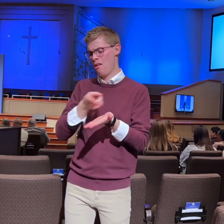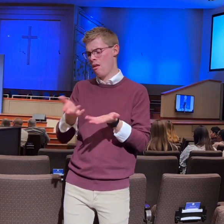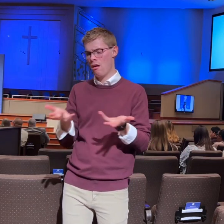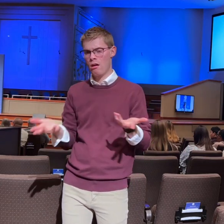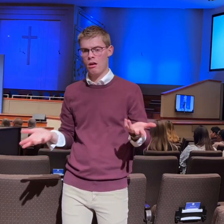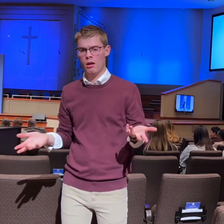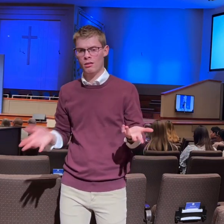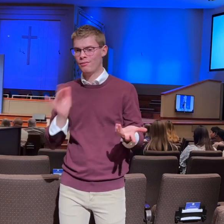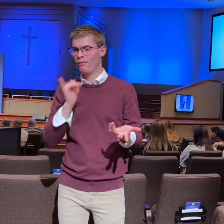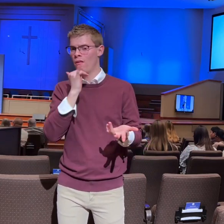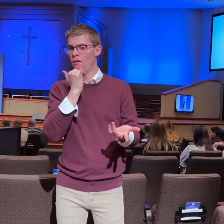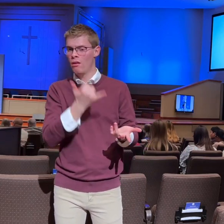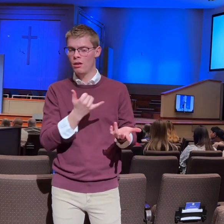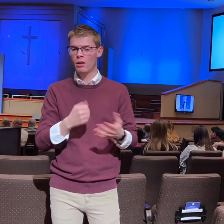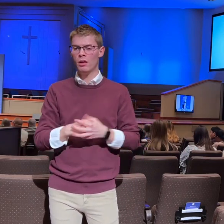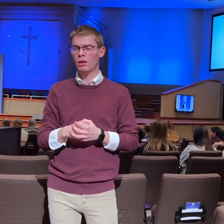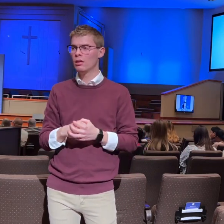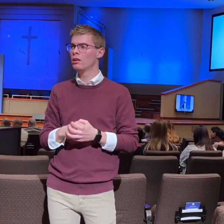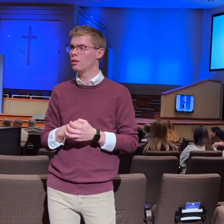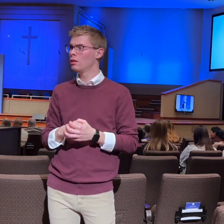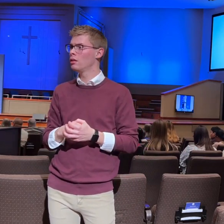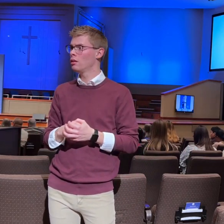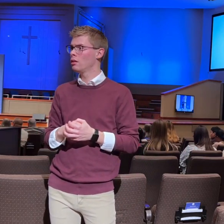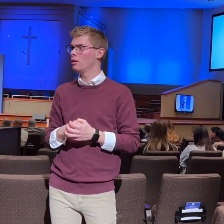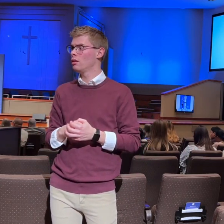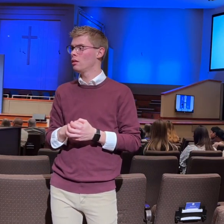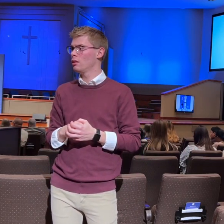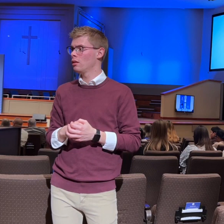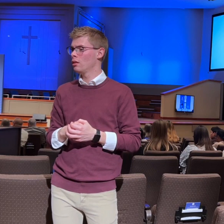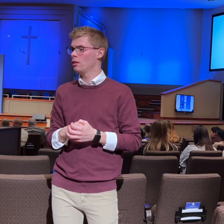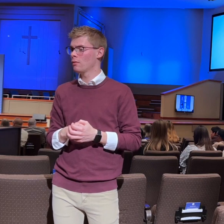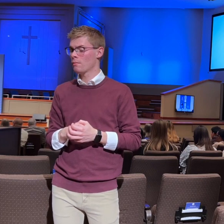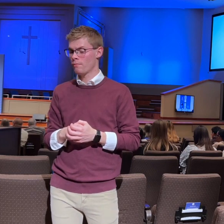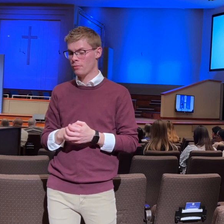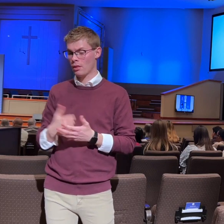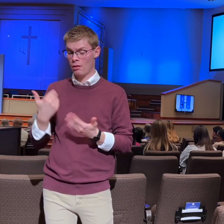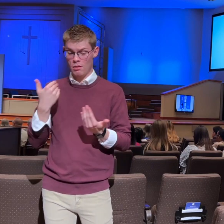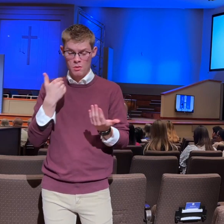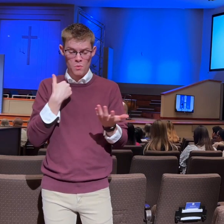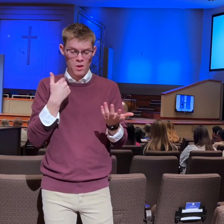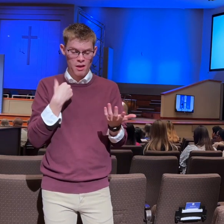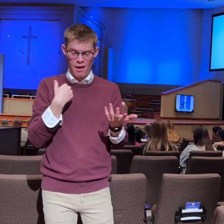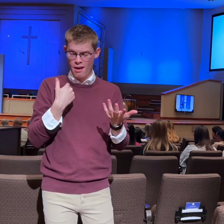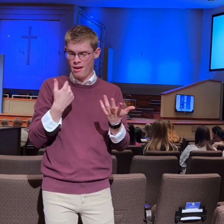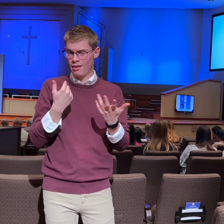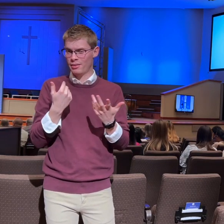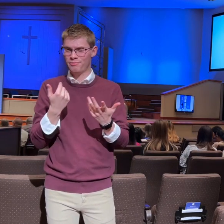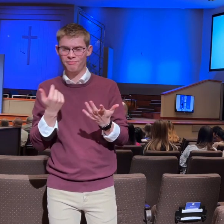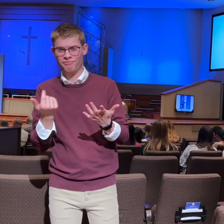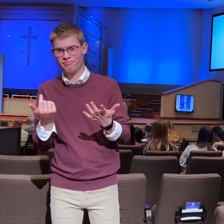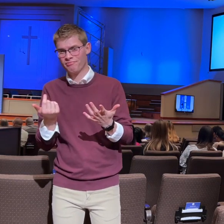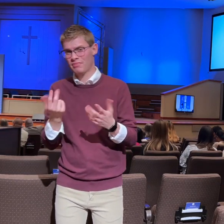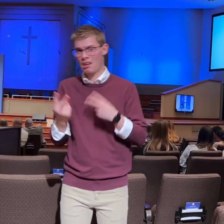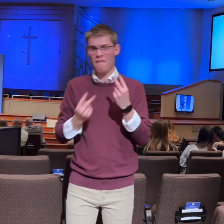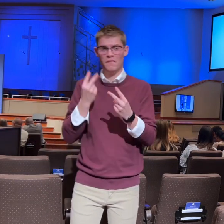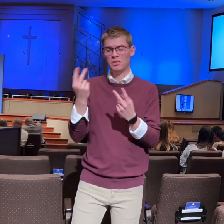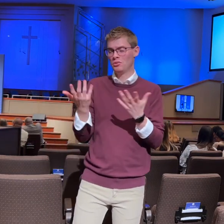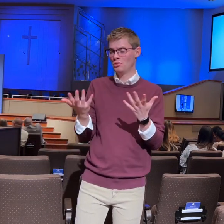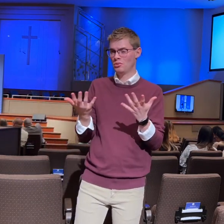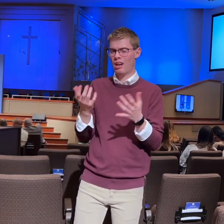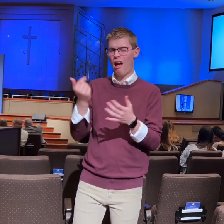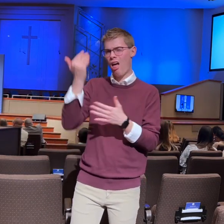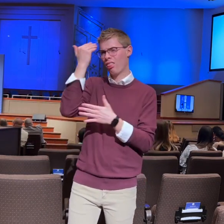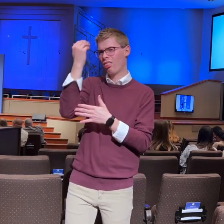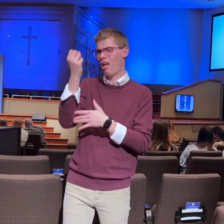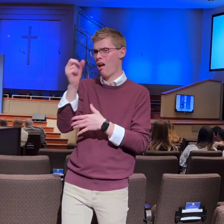Remember years ago, I'm going to hurry, I know it's, just a few more thoughts here, but we had a guest on a similar day, think it was 25th anniversary.